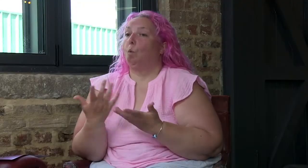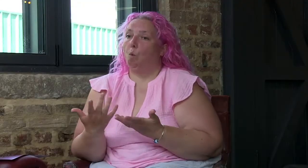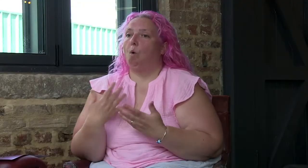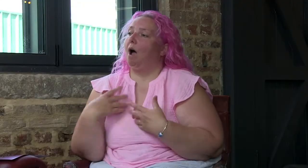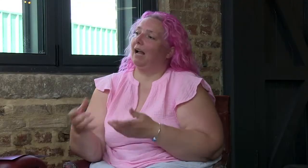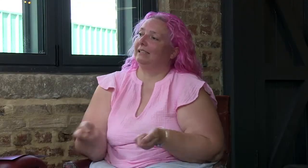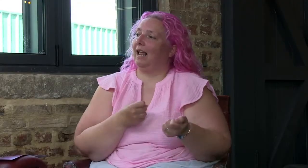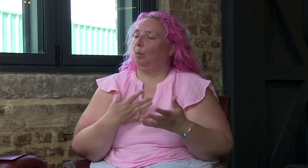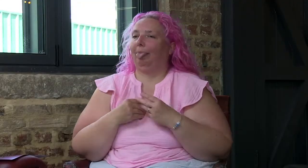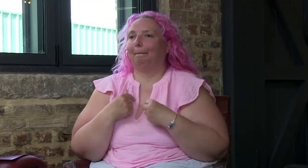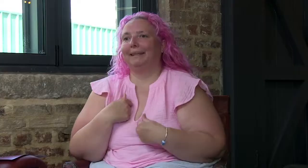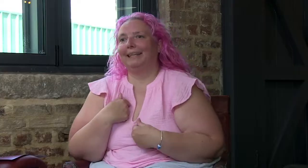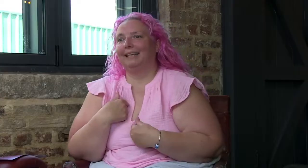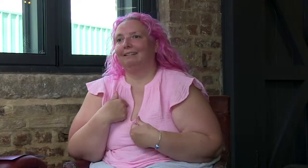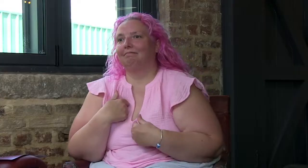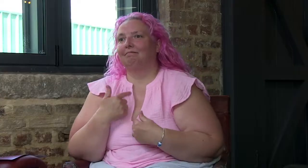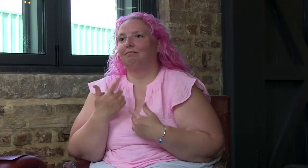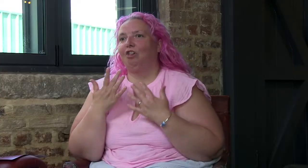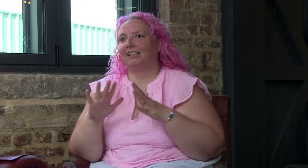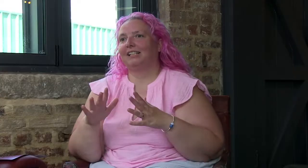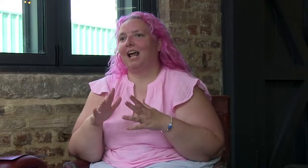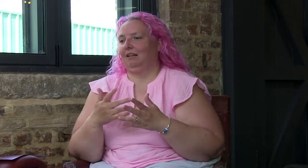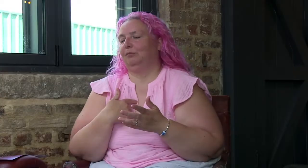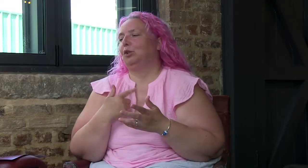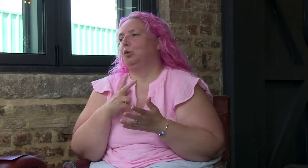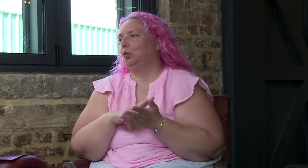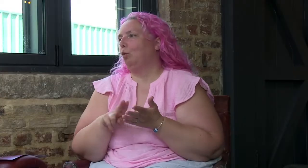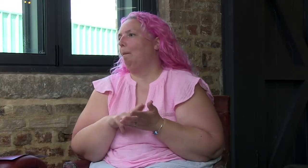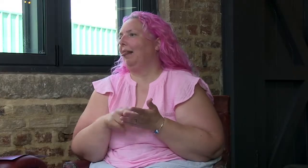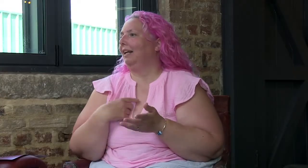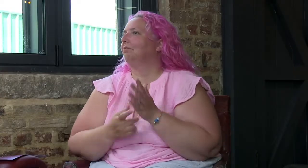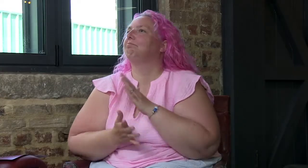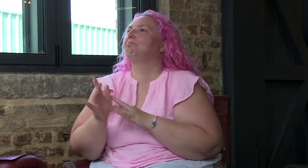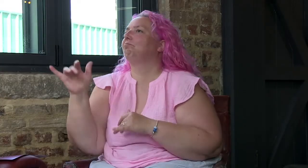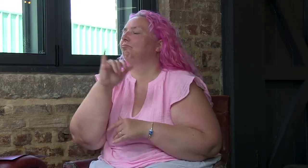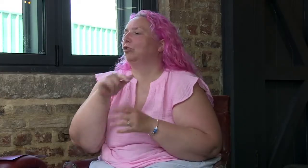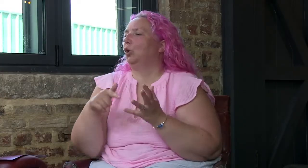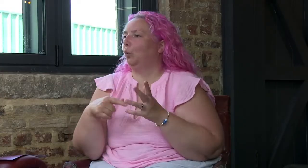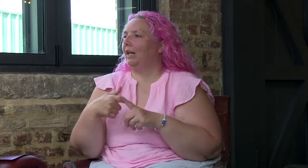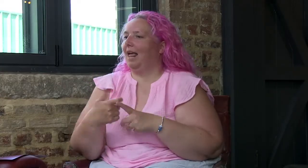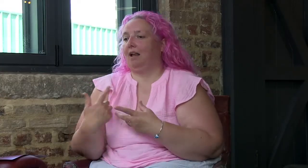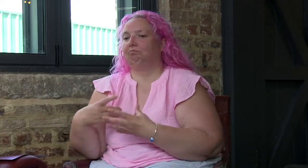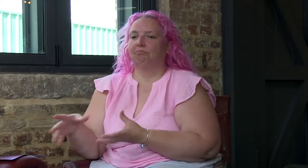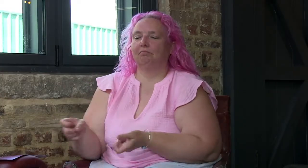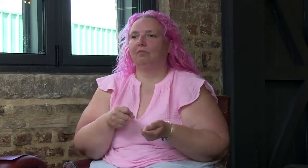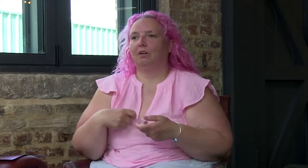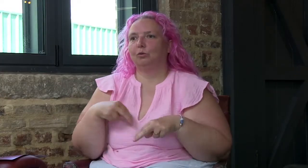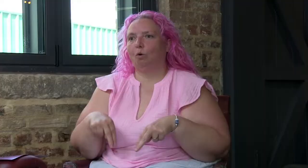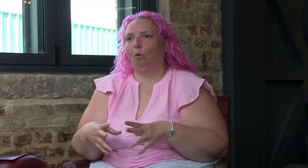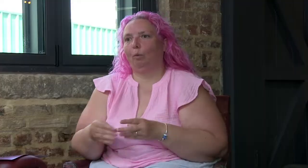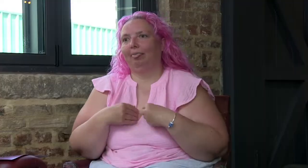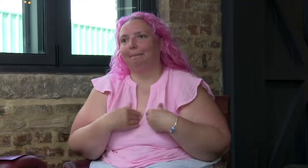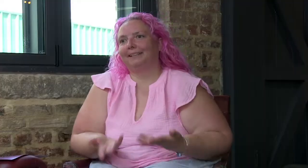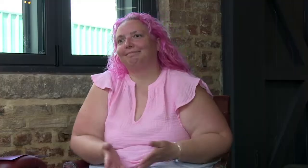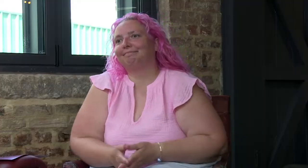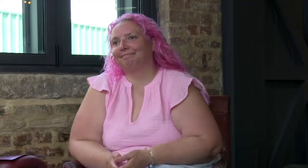Yeah, we have family or friends, or I just take them with me. You know, we go on holiday, normally just travelling around the UK, and the dog comes